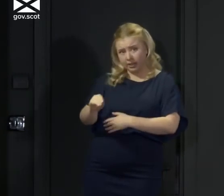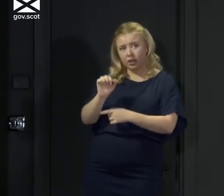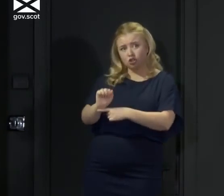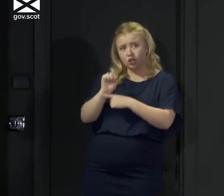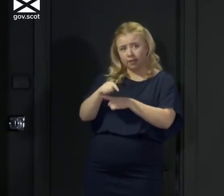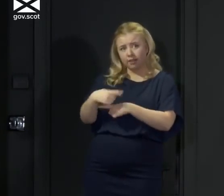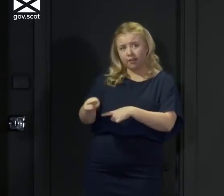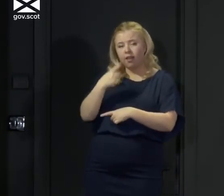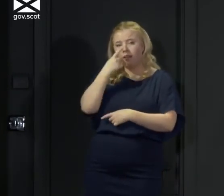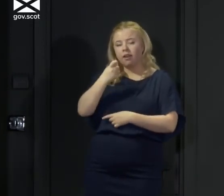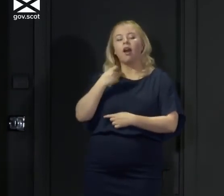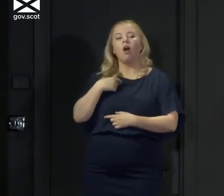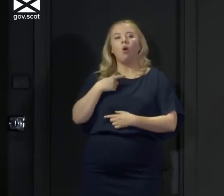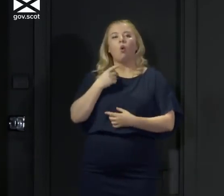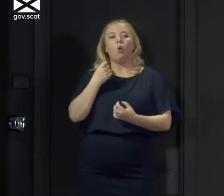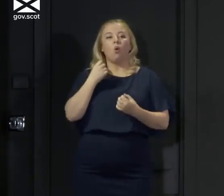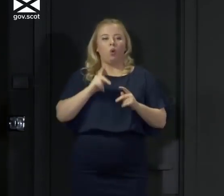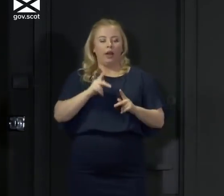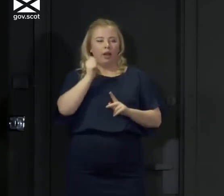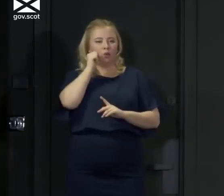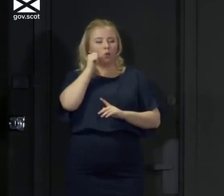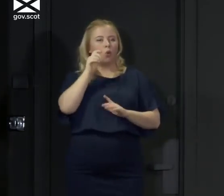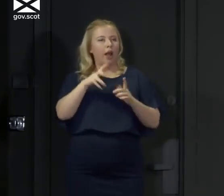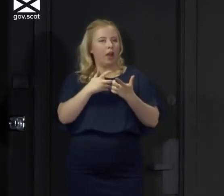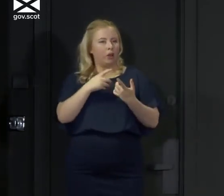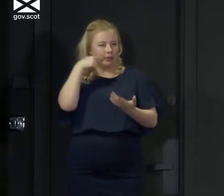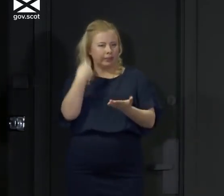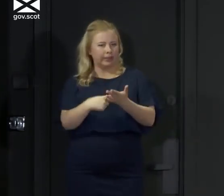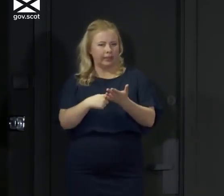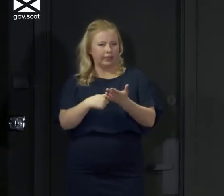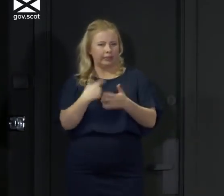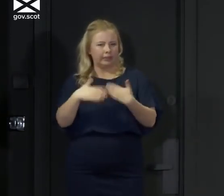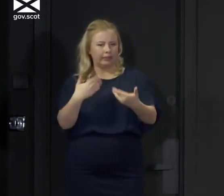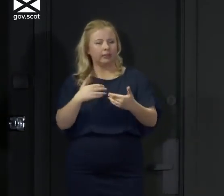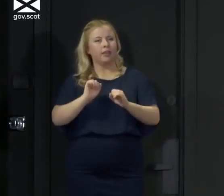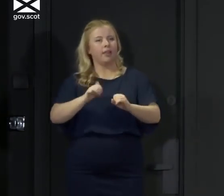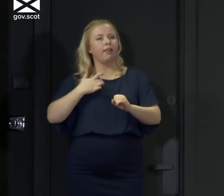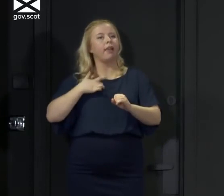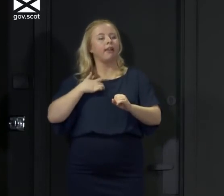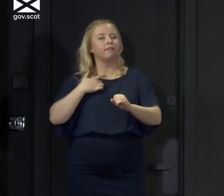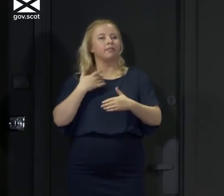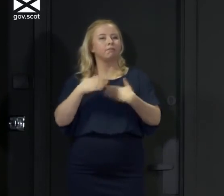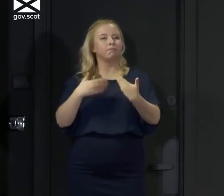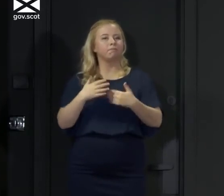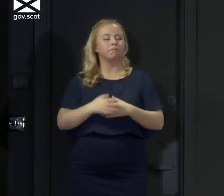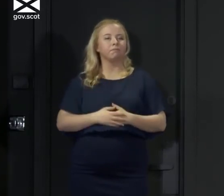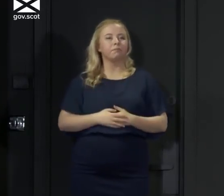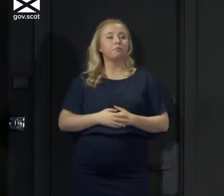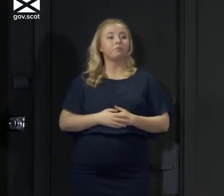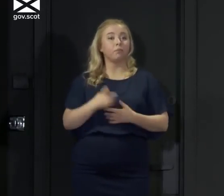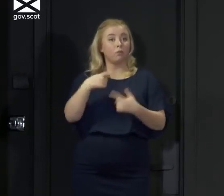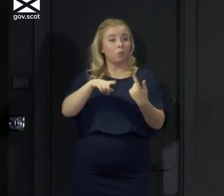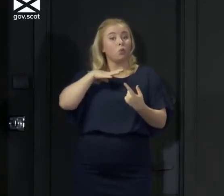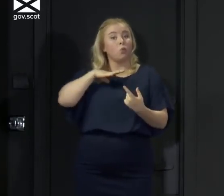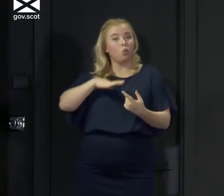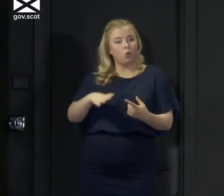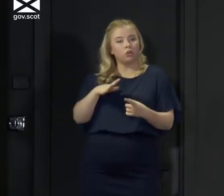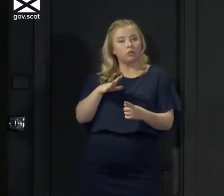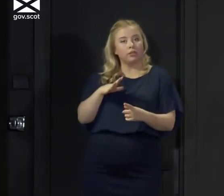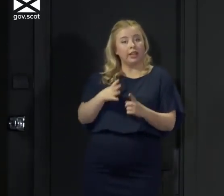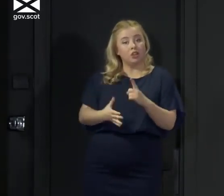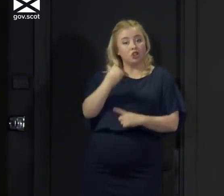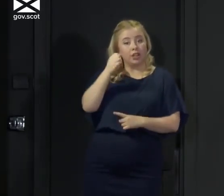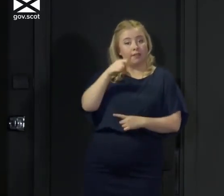take account of that when they're making decisions about how to live their lives and go about their lives as normal. We want to get to that position by